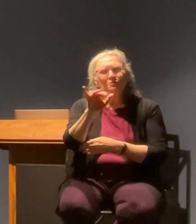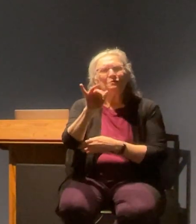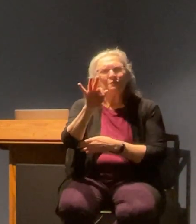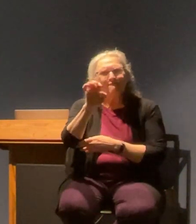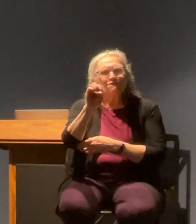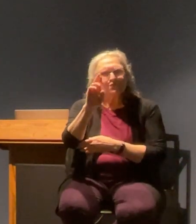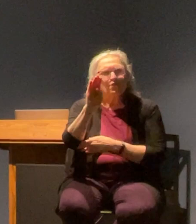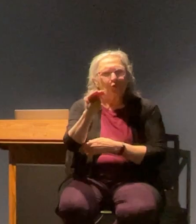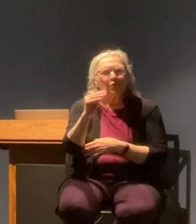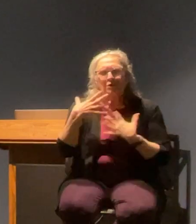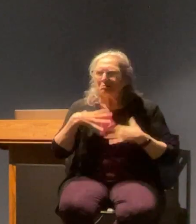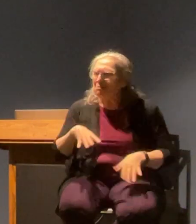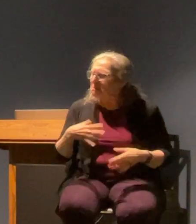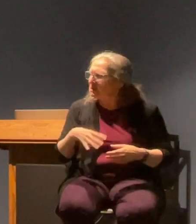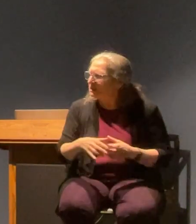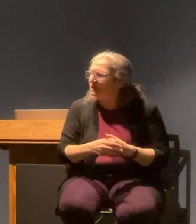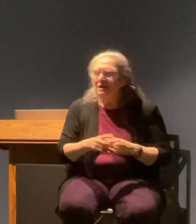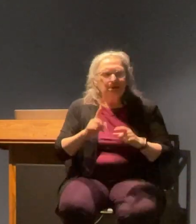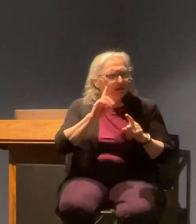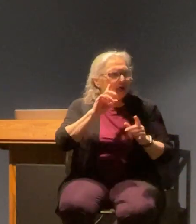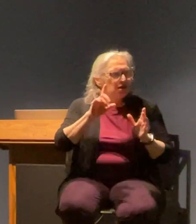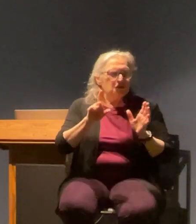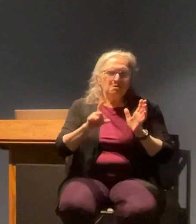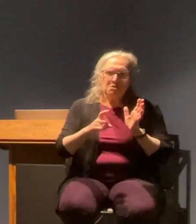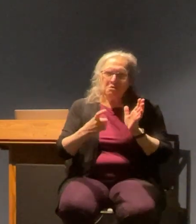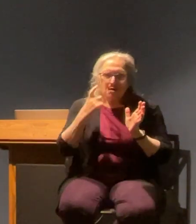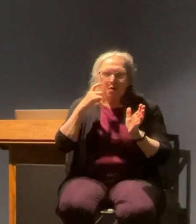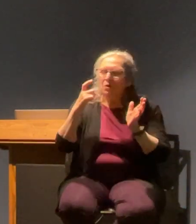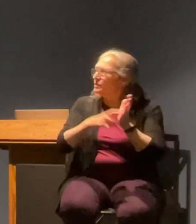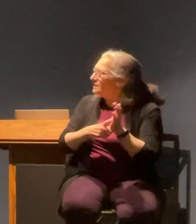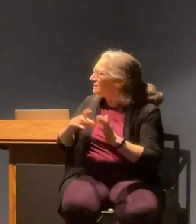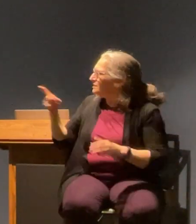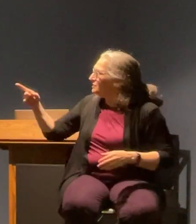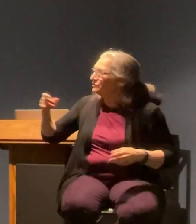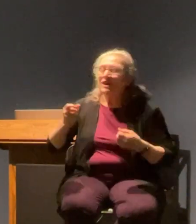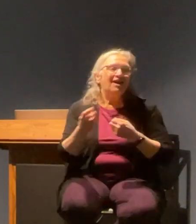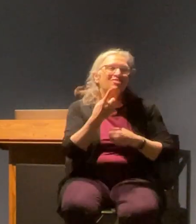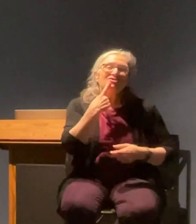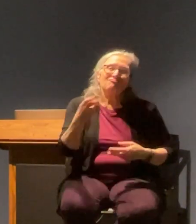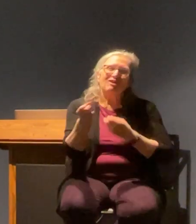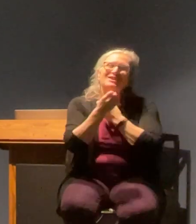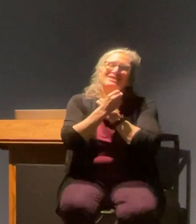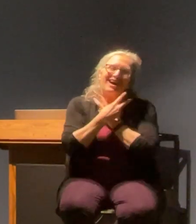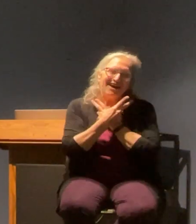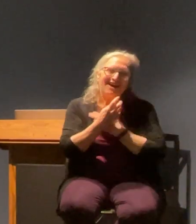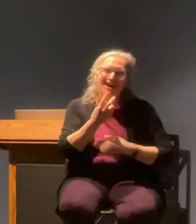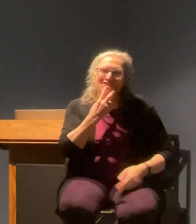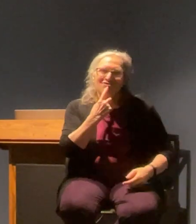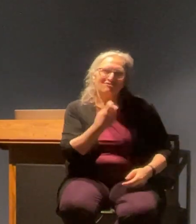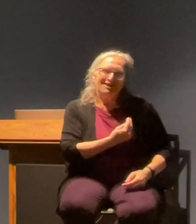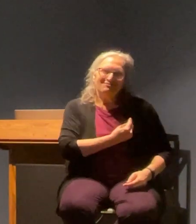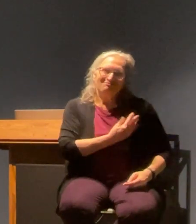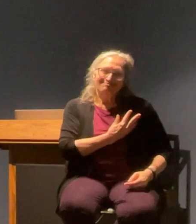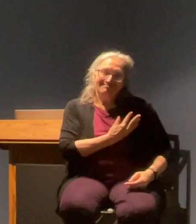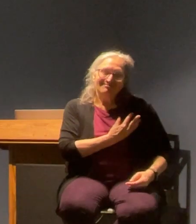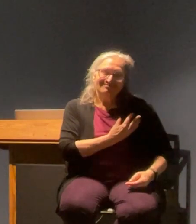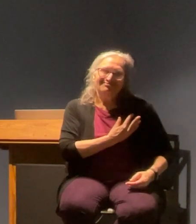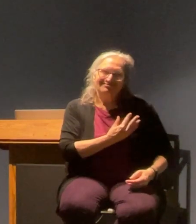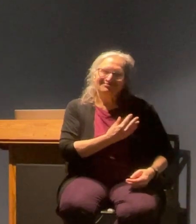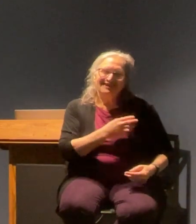am noticing that you've added a little spiciness. You've got the red tie, and you've got